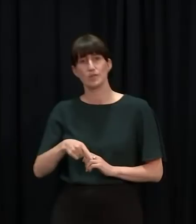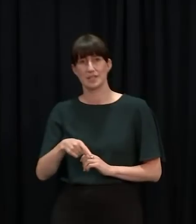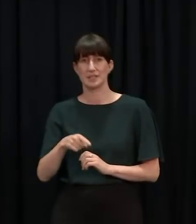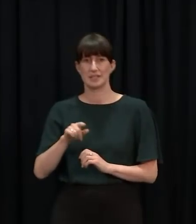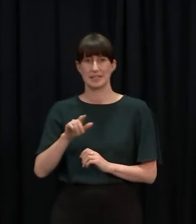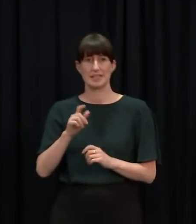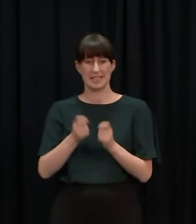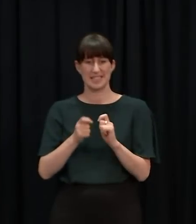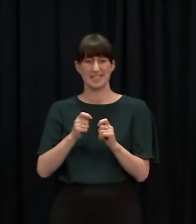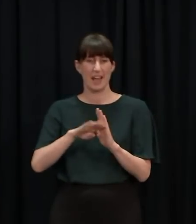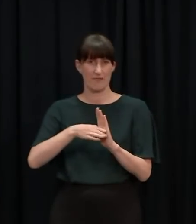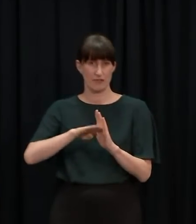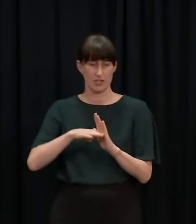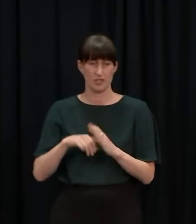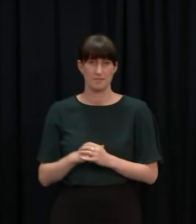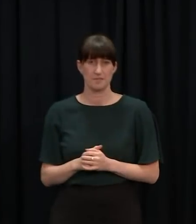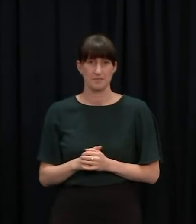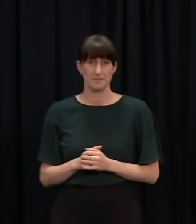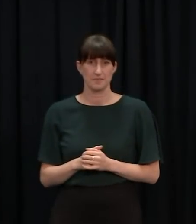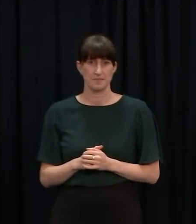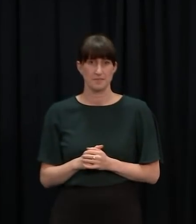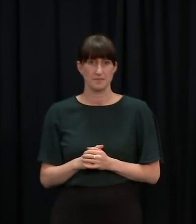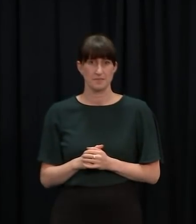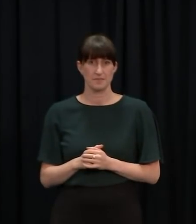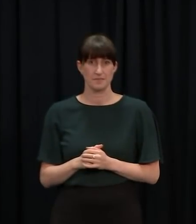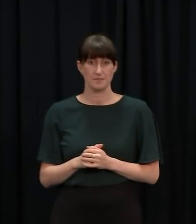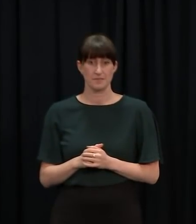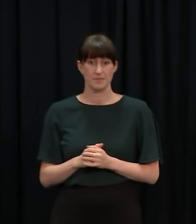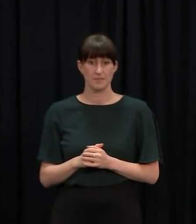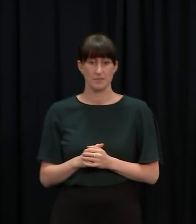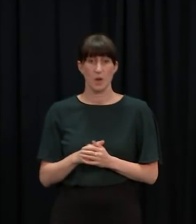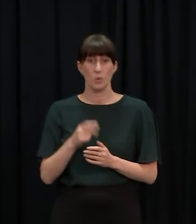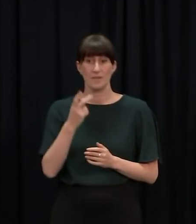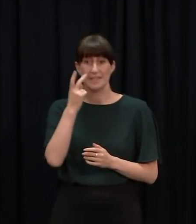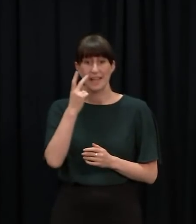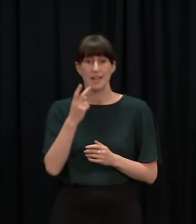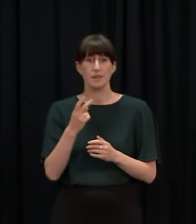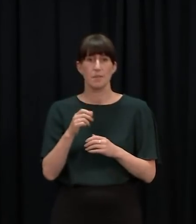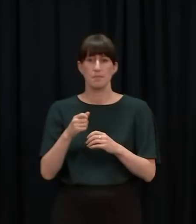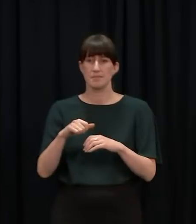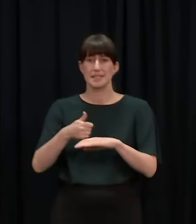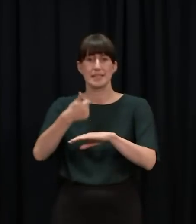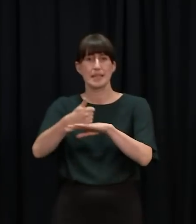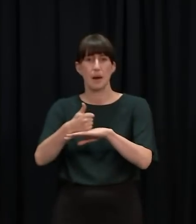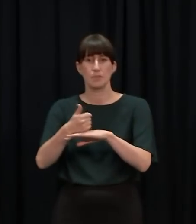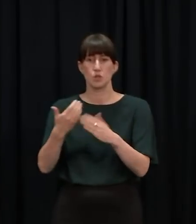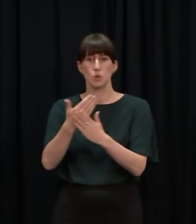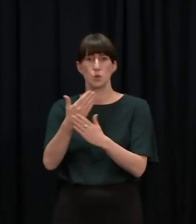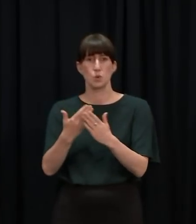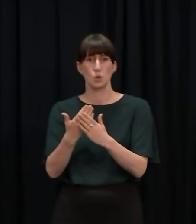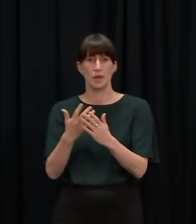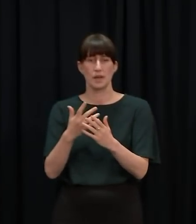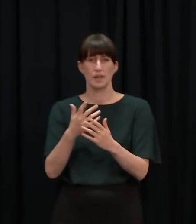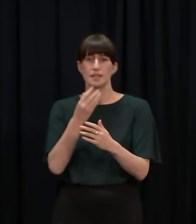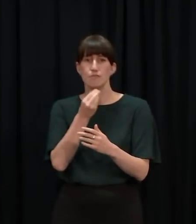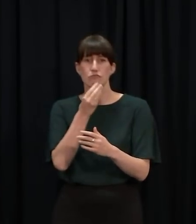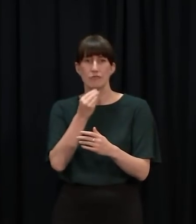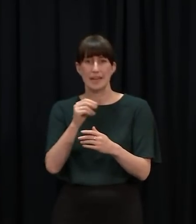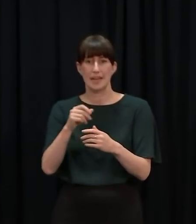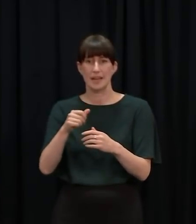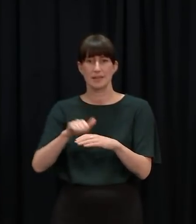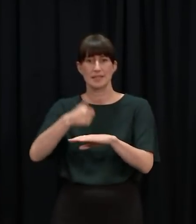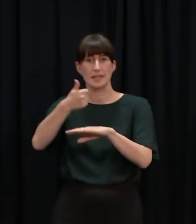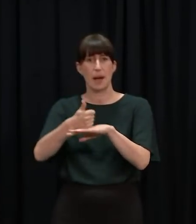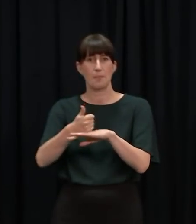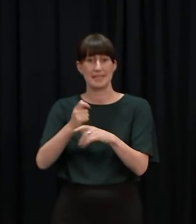8,441. It was great to see strong demand for testing at pop-up centres. The pop-up centre yesterday at the Manukau Sports Bowl